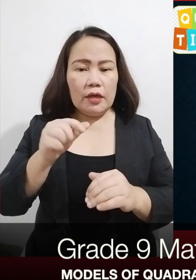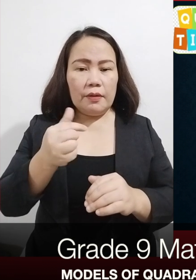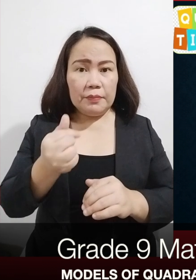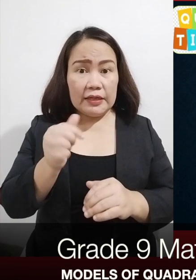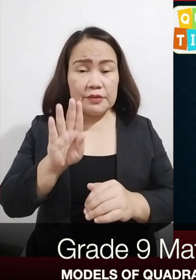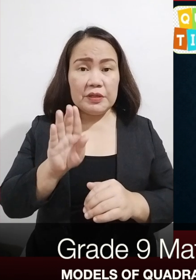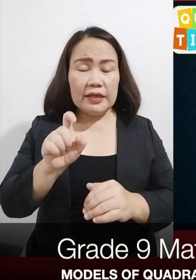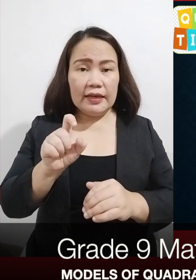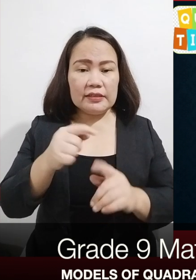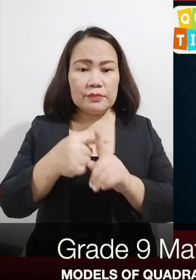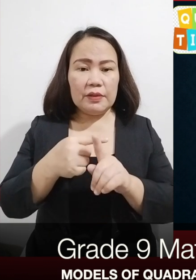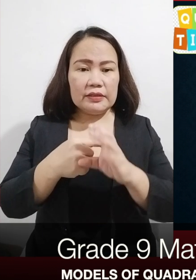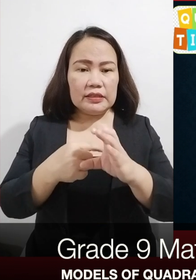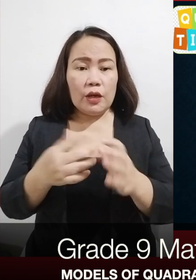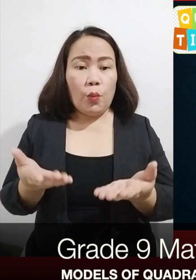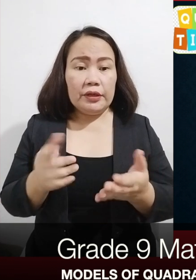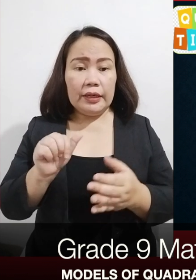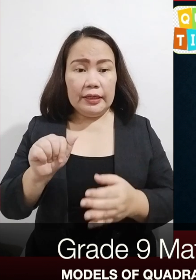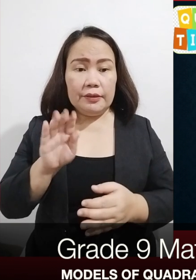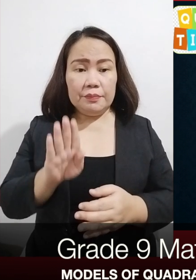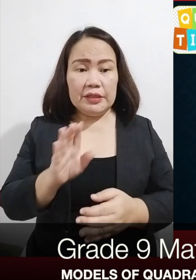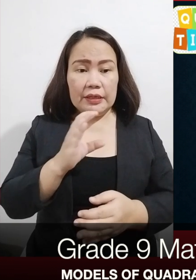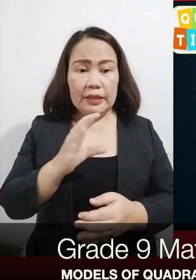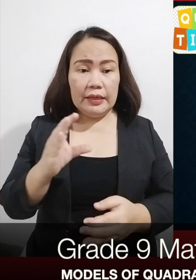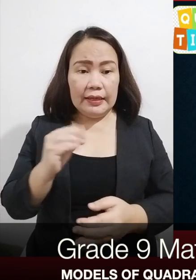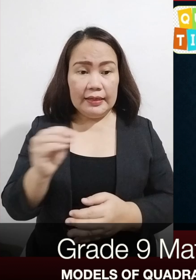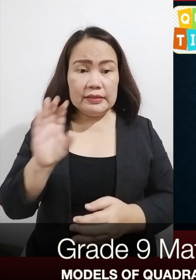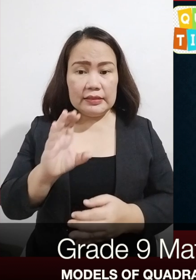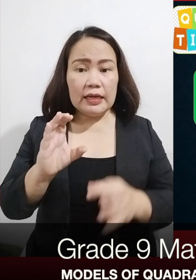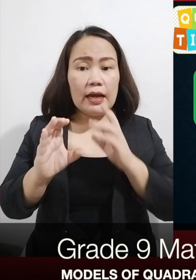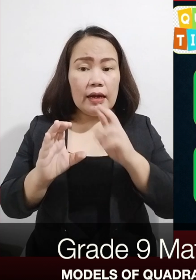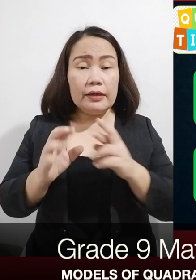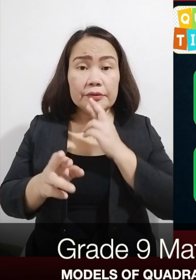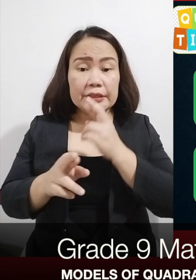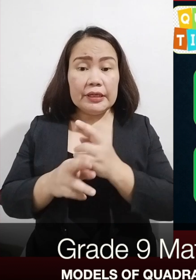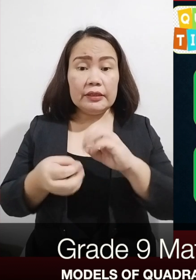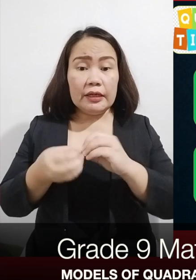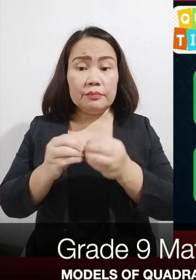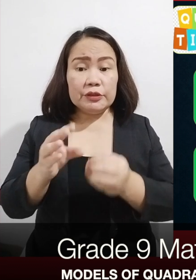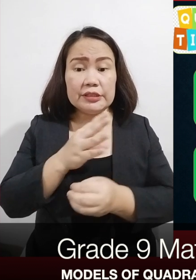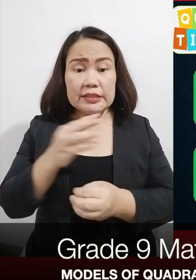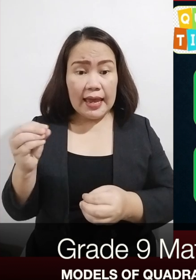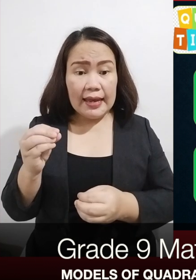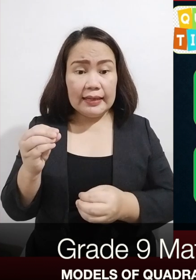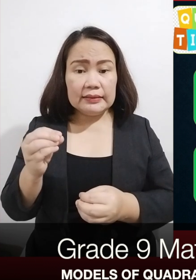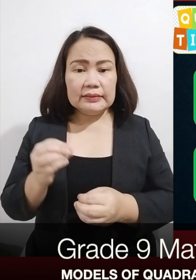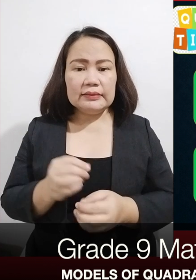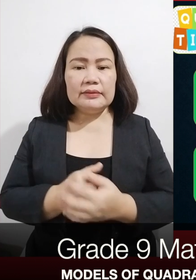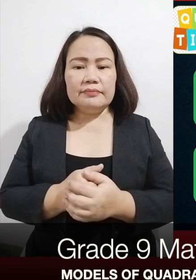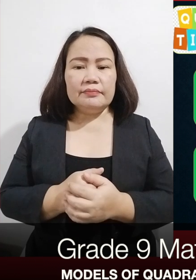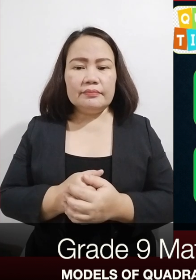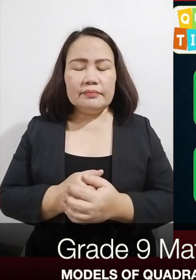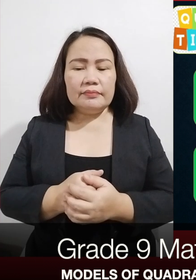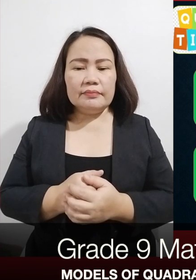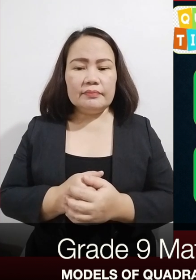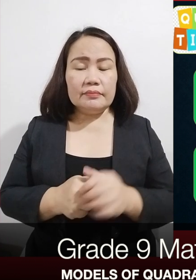a, b, and c are real numbers and these are the choices.